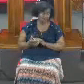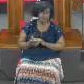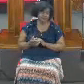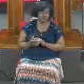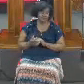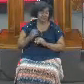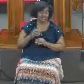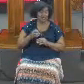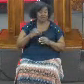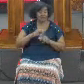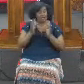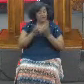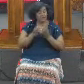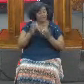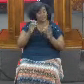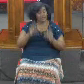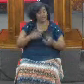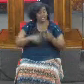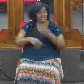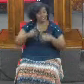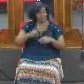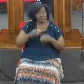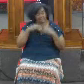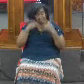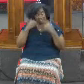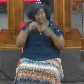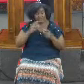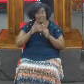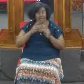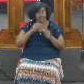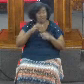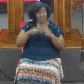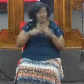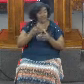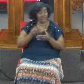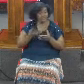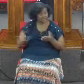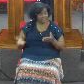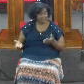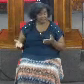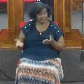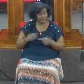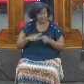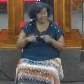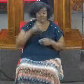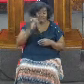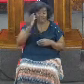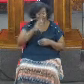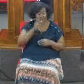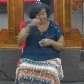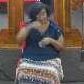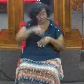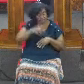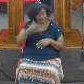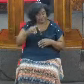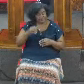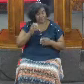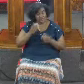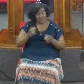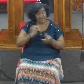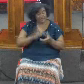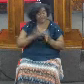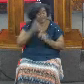Your family members come over to your home and you laugh and you joke about every topic in the book. But you never look at them the way Jesus